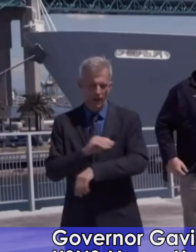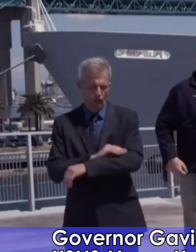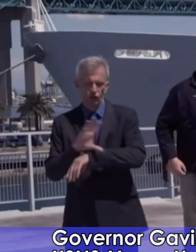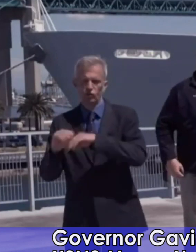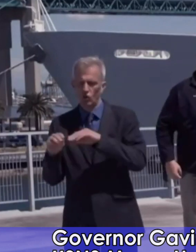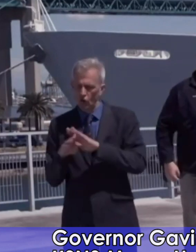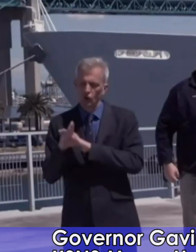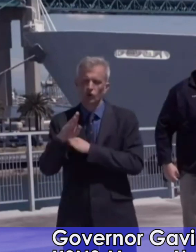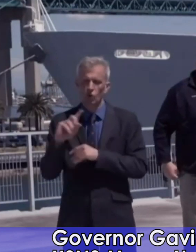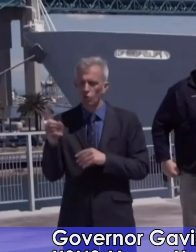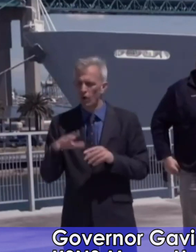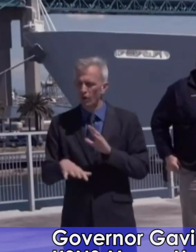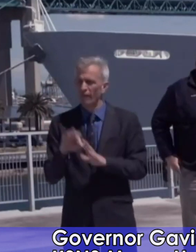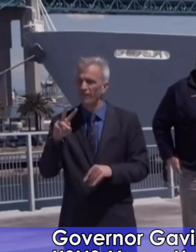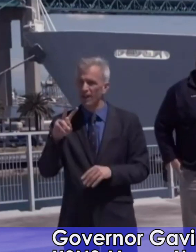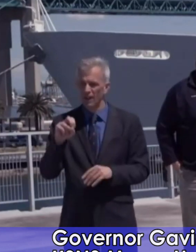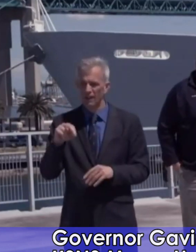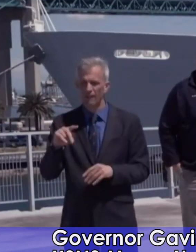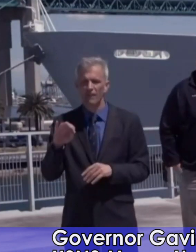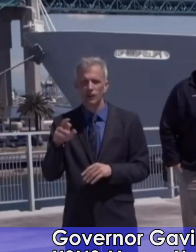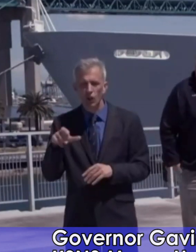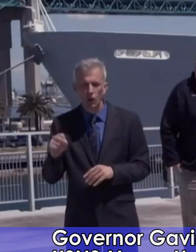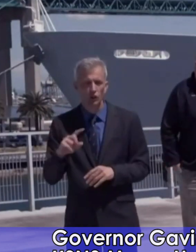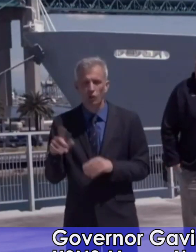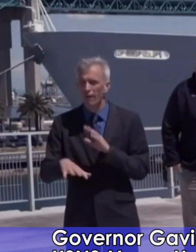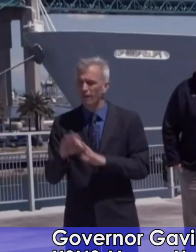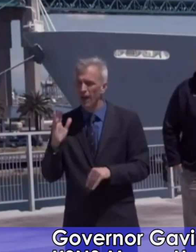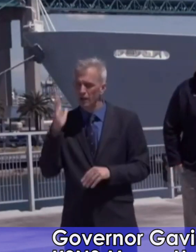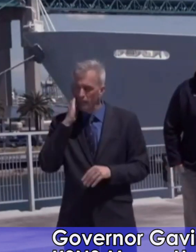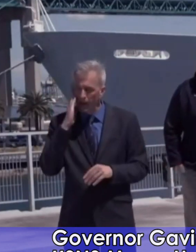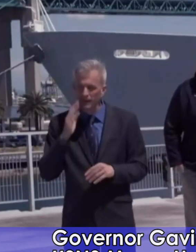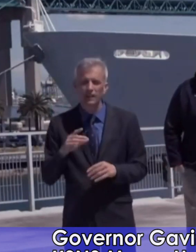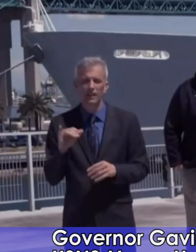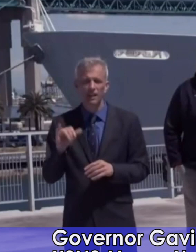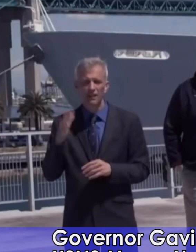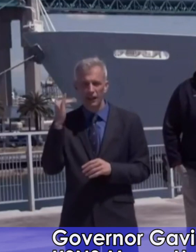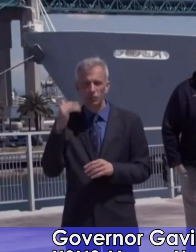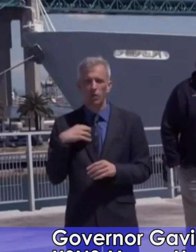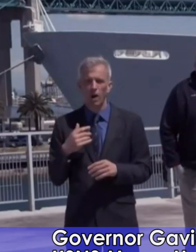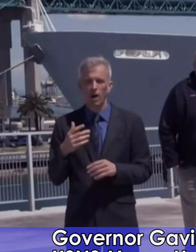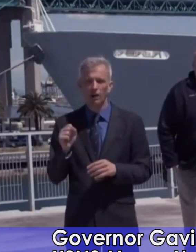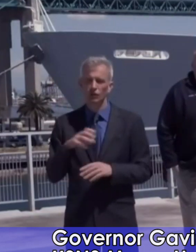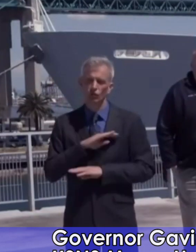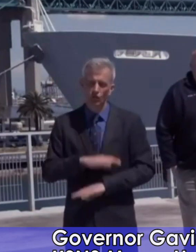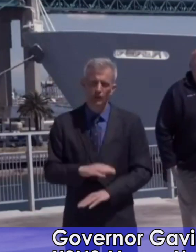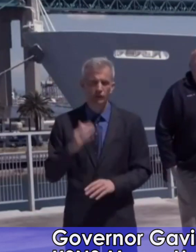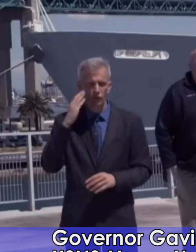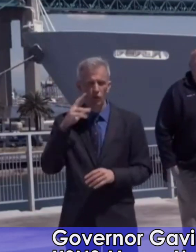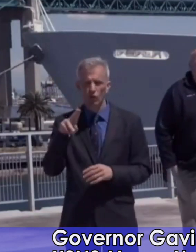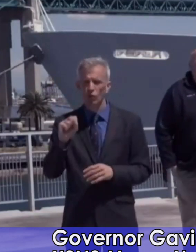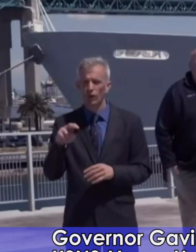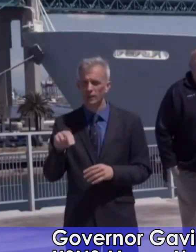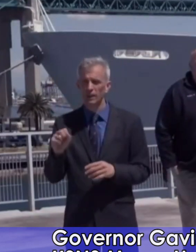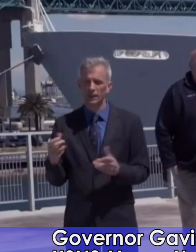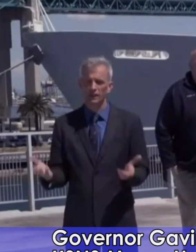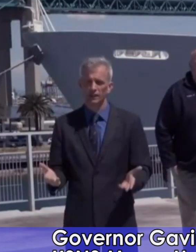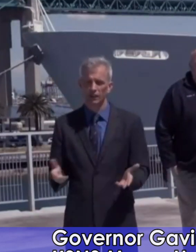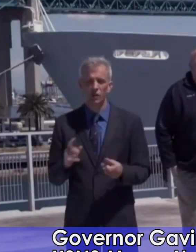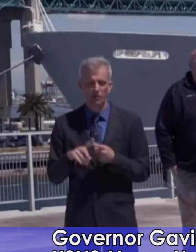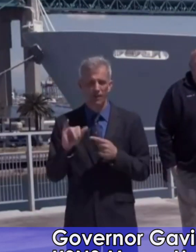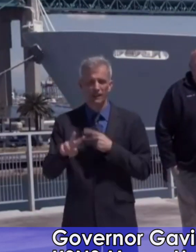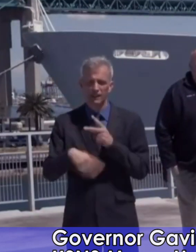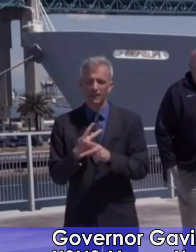is why it's such a great day, at least today, to know that the USNS Mercy is here. But that's the rate of increase that we're seeing right now in Los Angeles